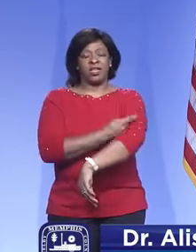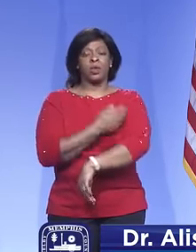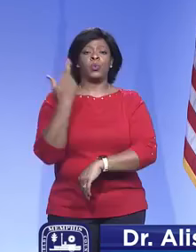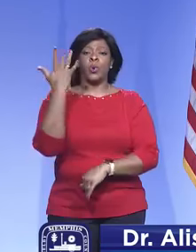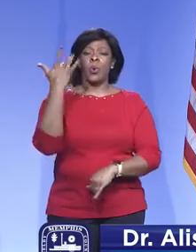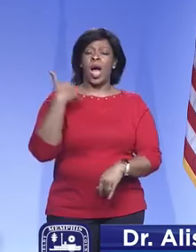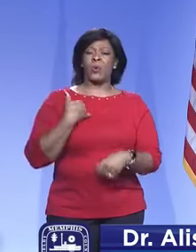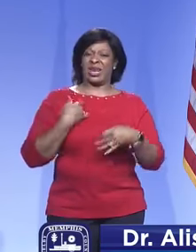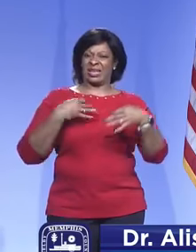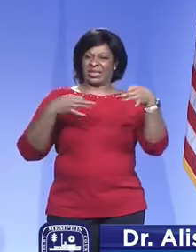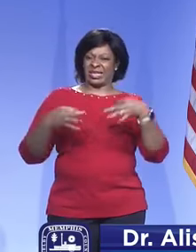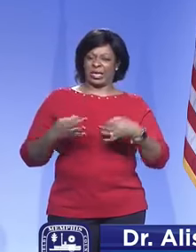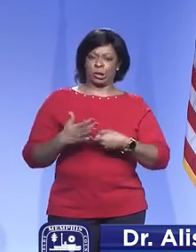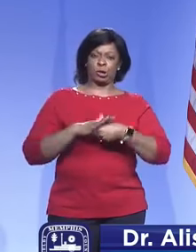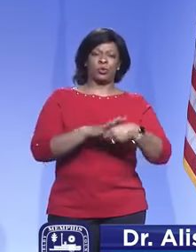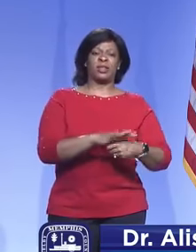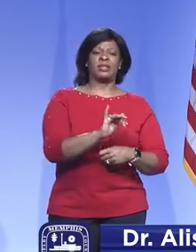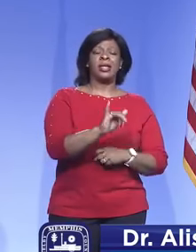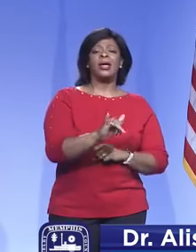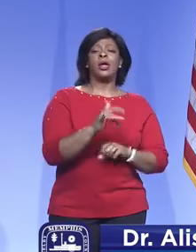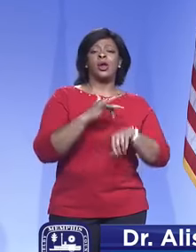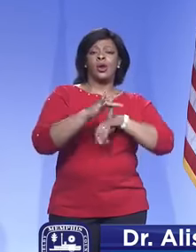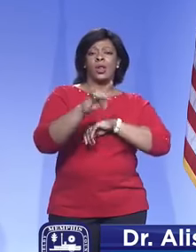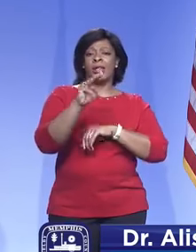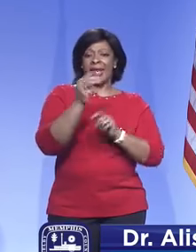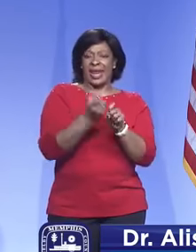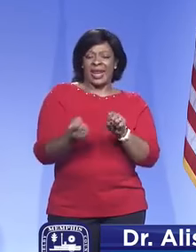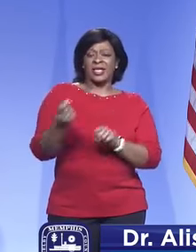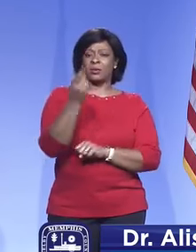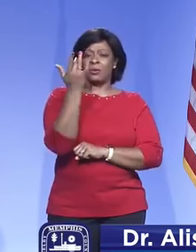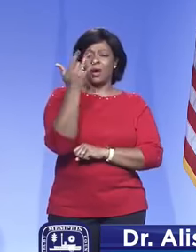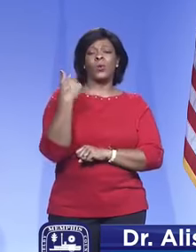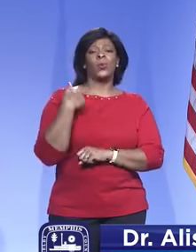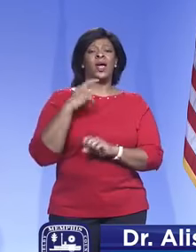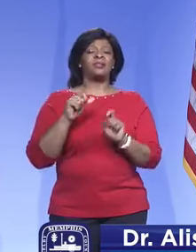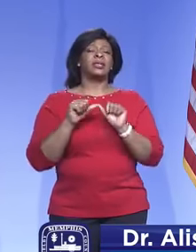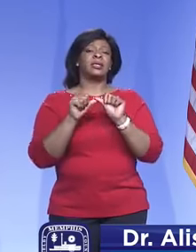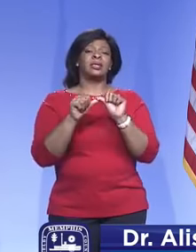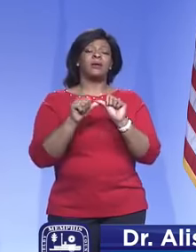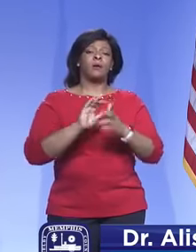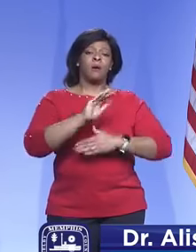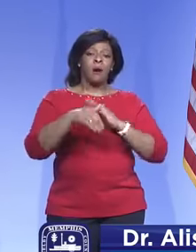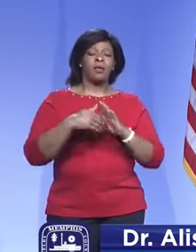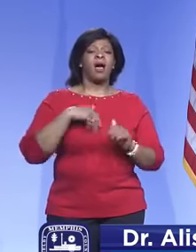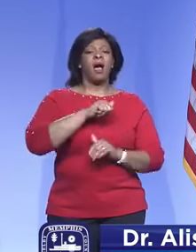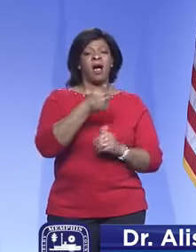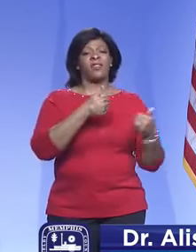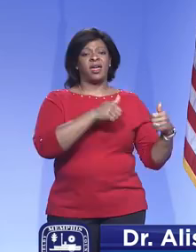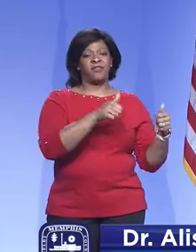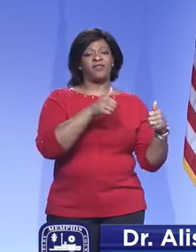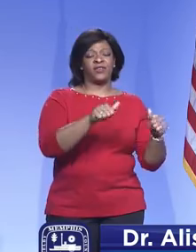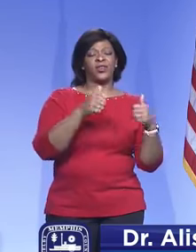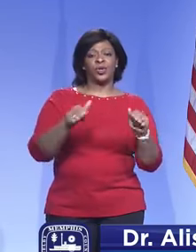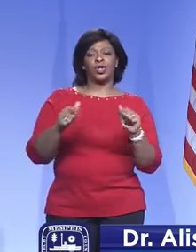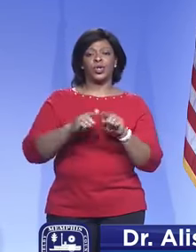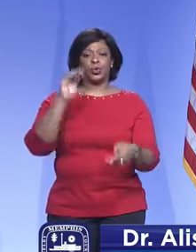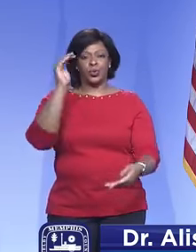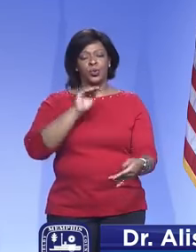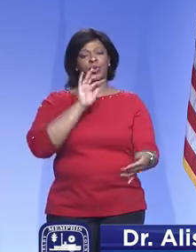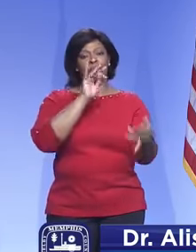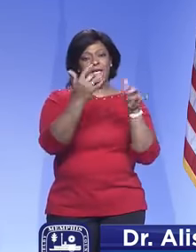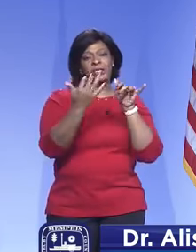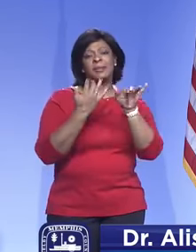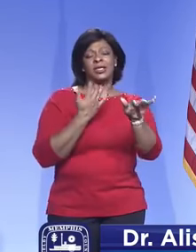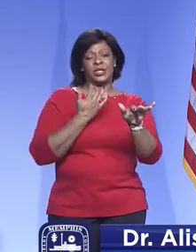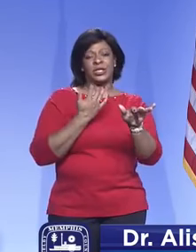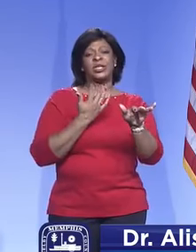want to stress that it will be in the early part of next year is that we have to continue all of our other efforts to reduce